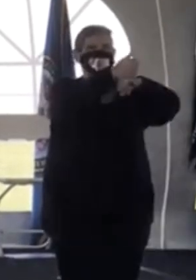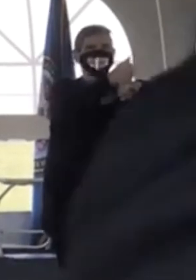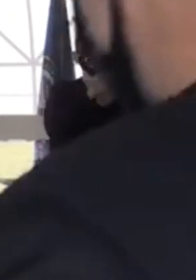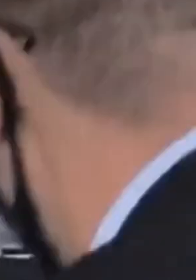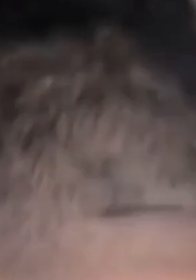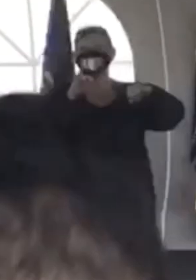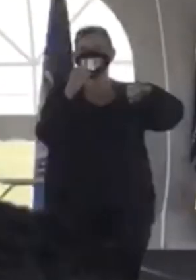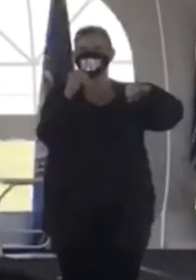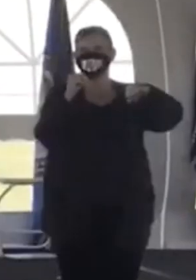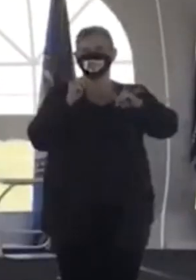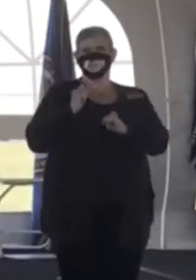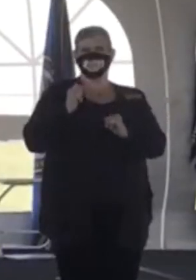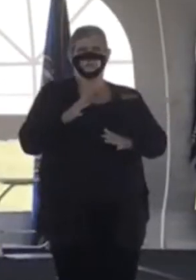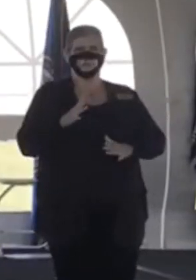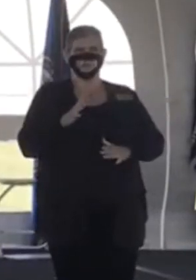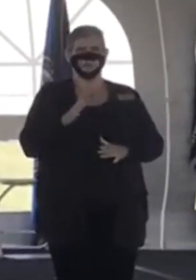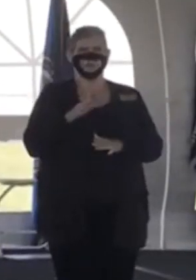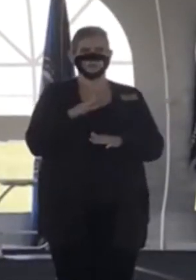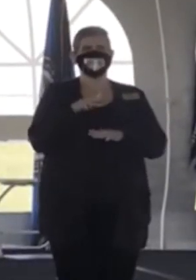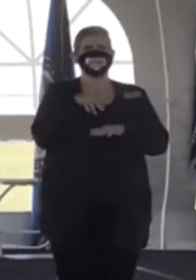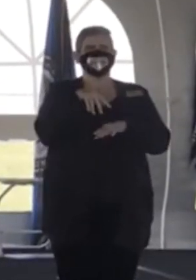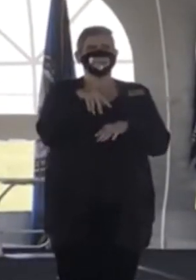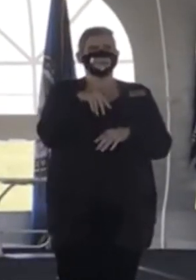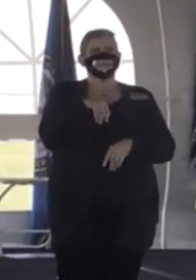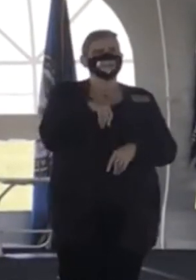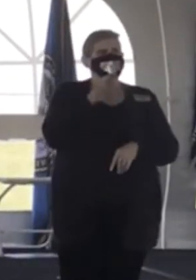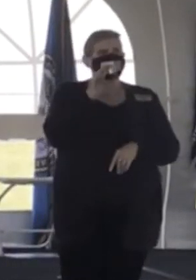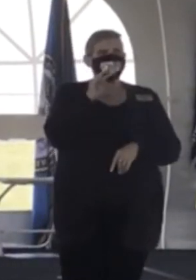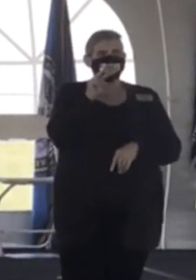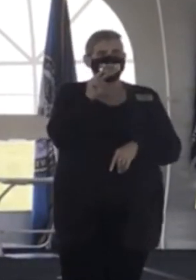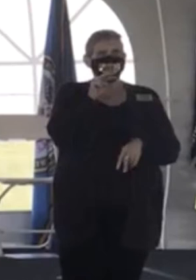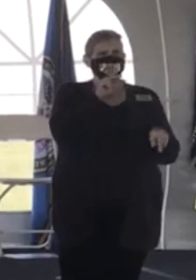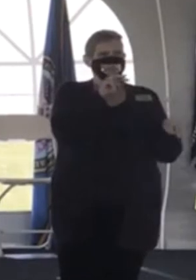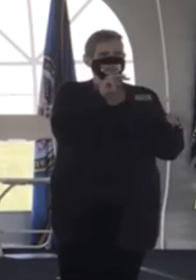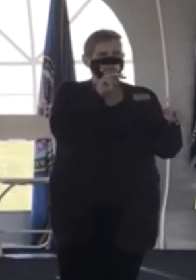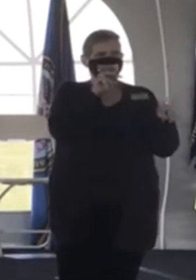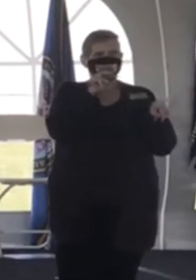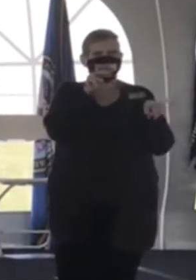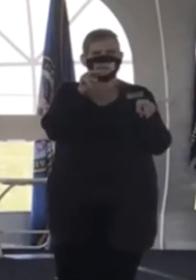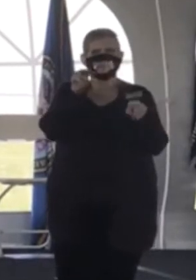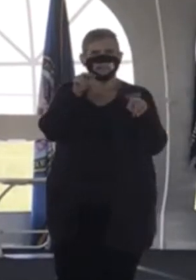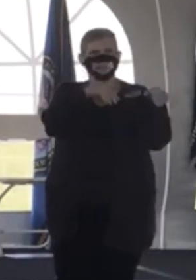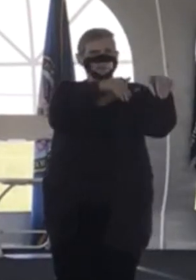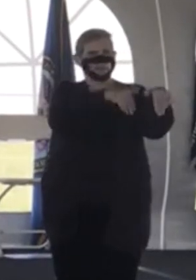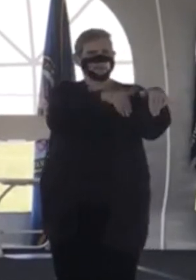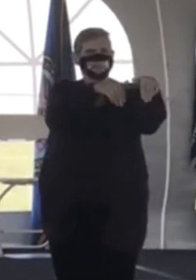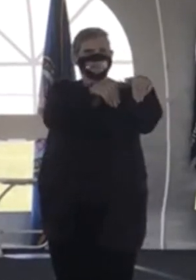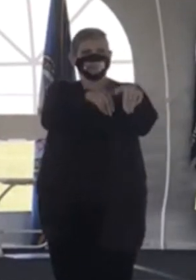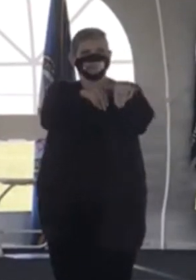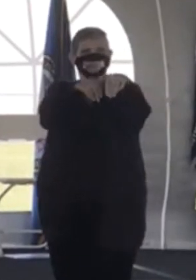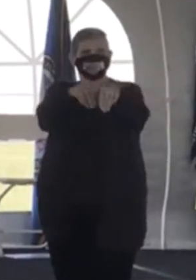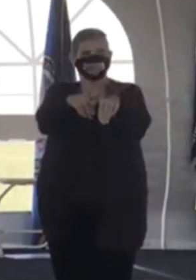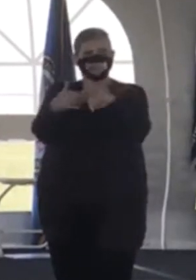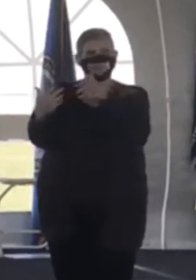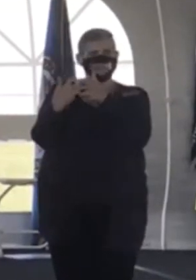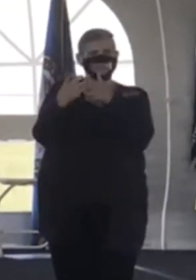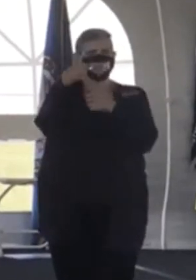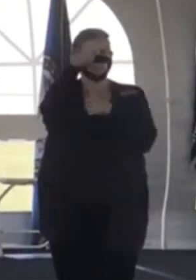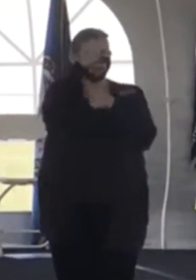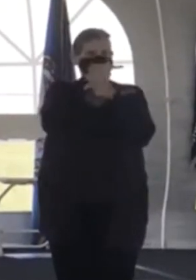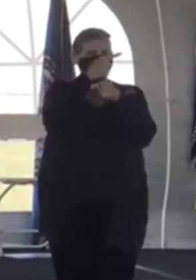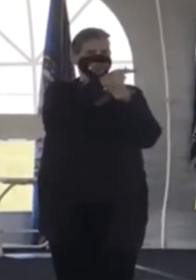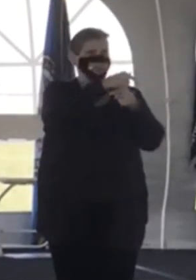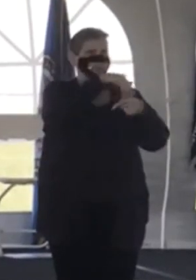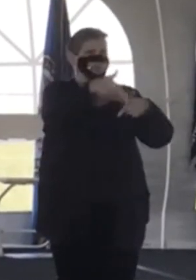soldier who stands at rest, and he looks out over the graves of his colleagues, his brothers who fell in that